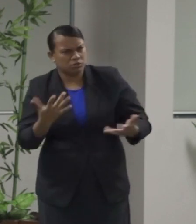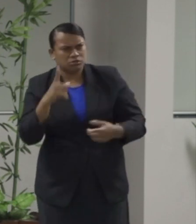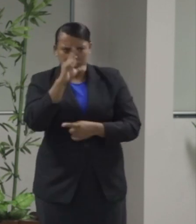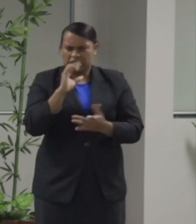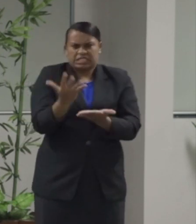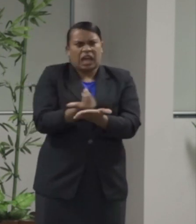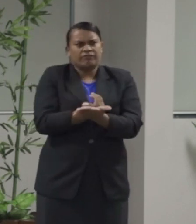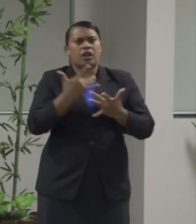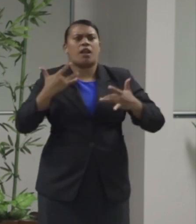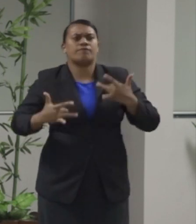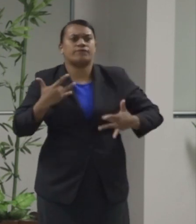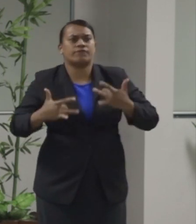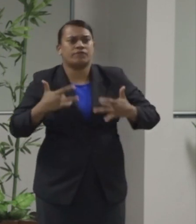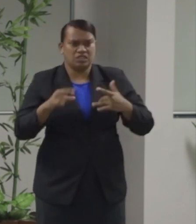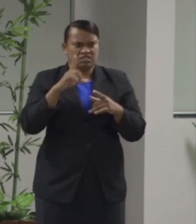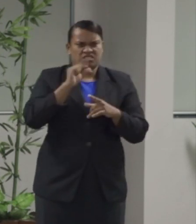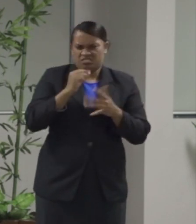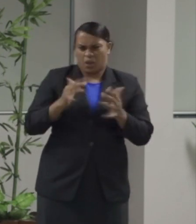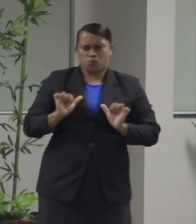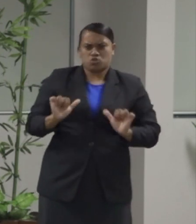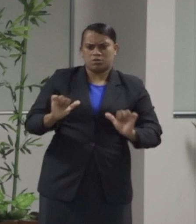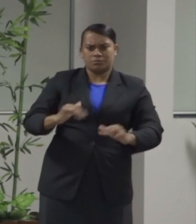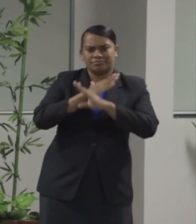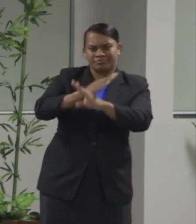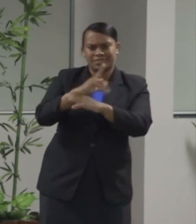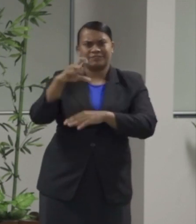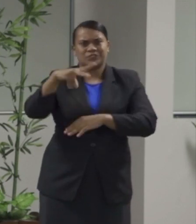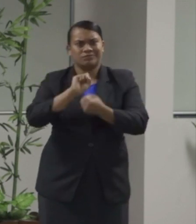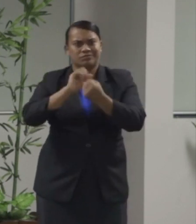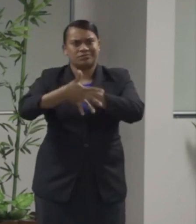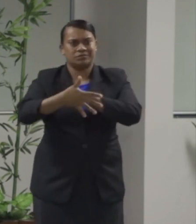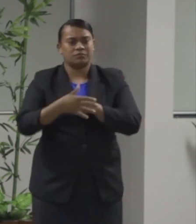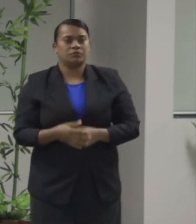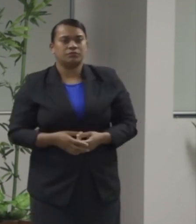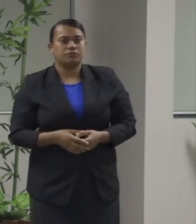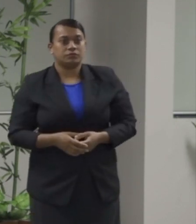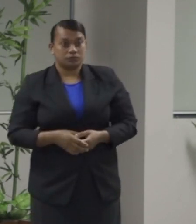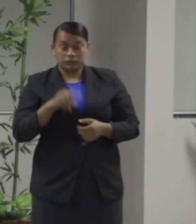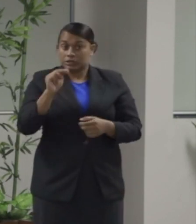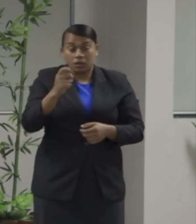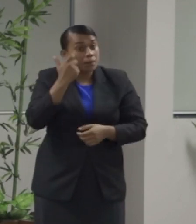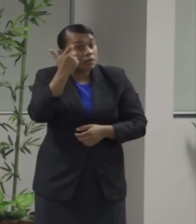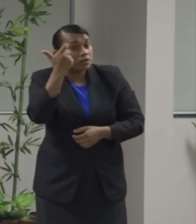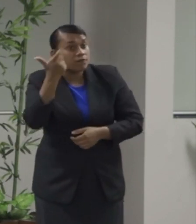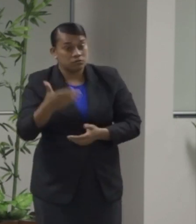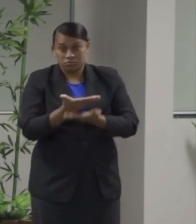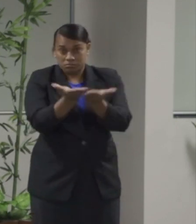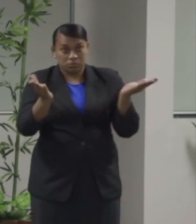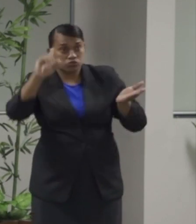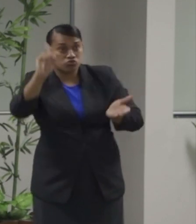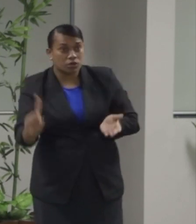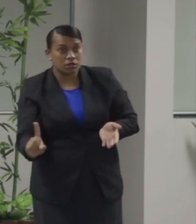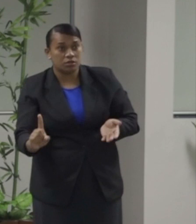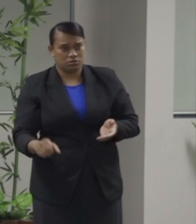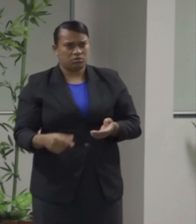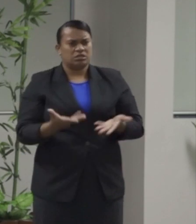of this virus sooner rather than later. An abundance of caution today will bring an expedient end to this